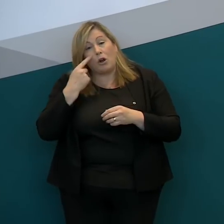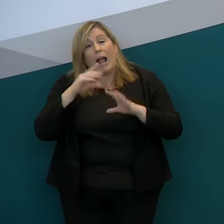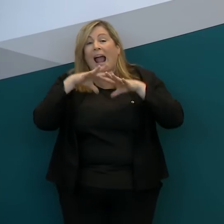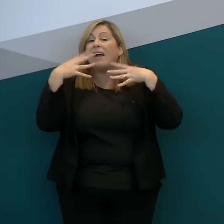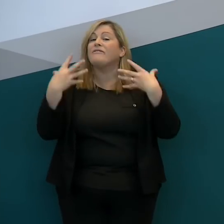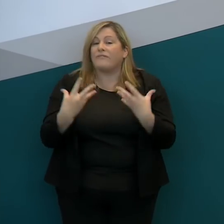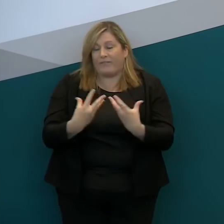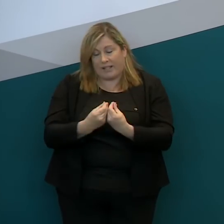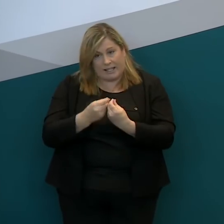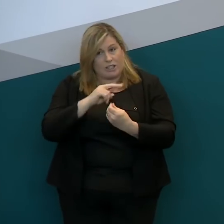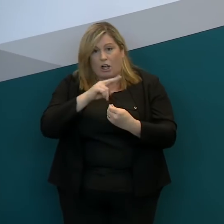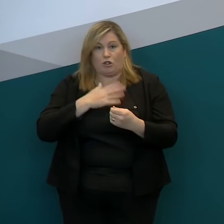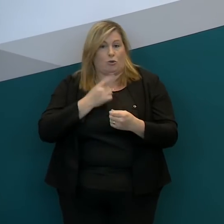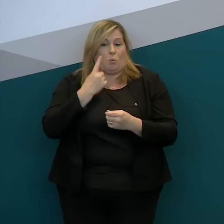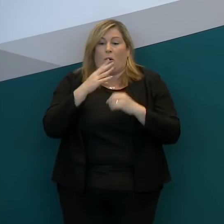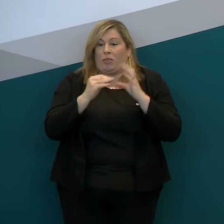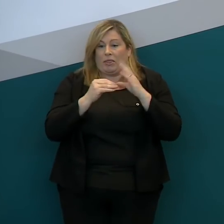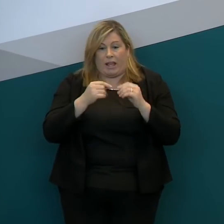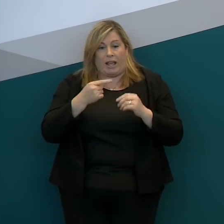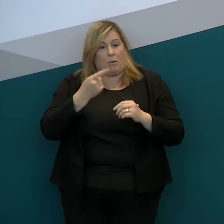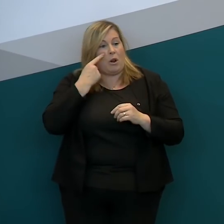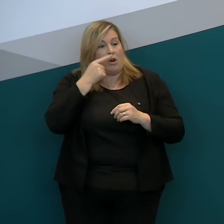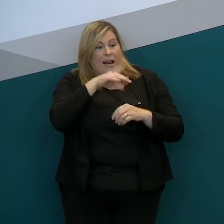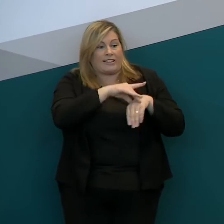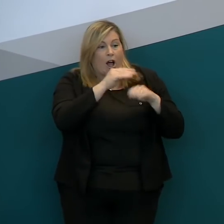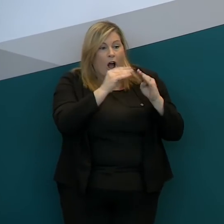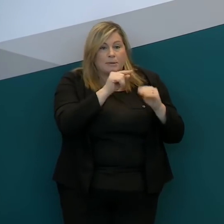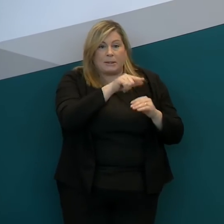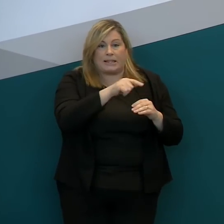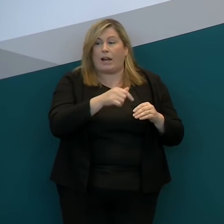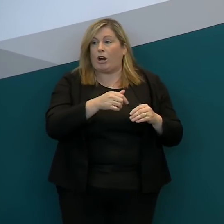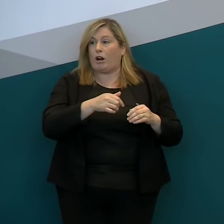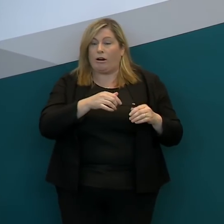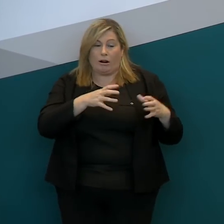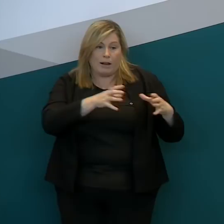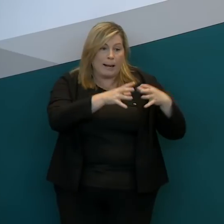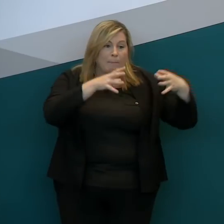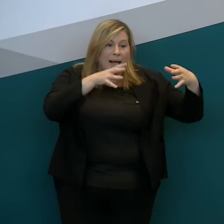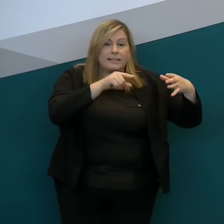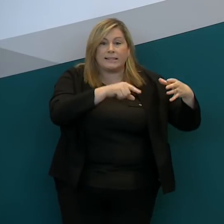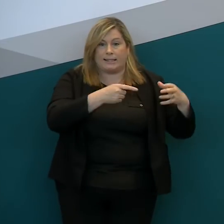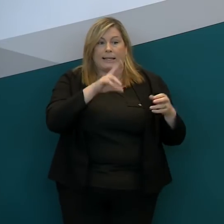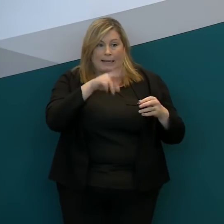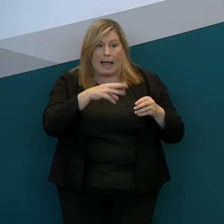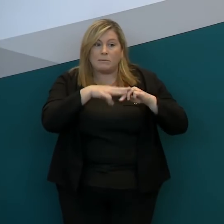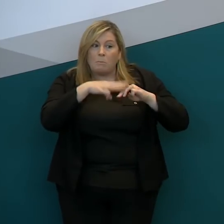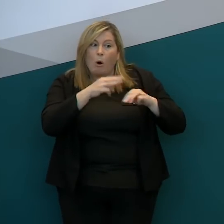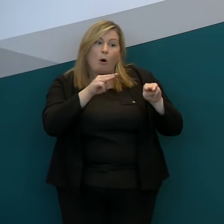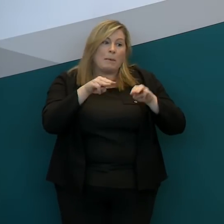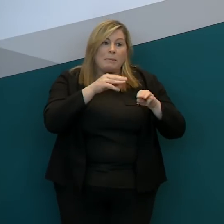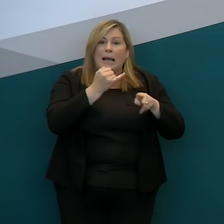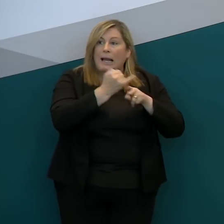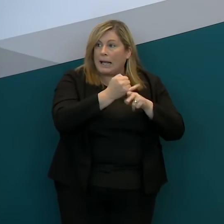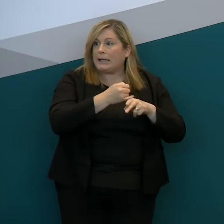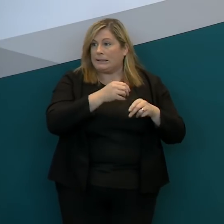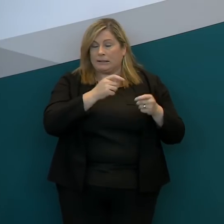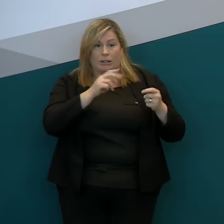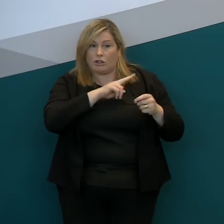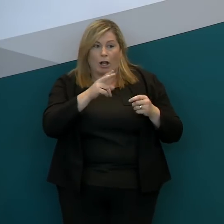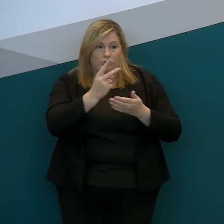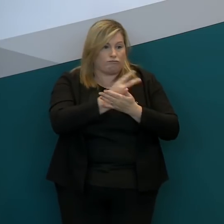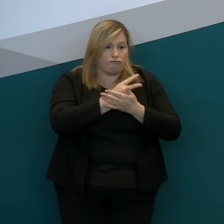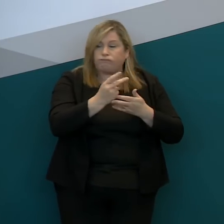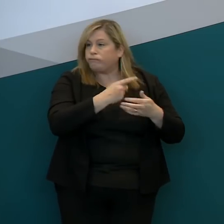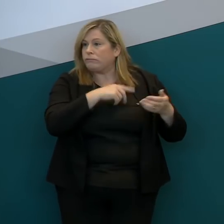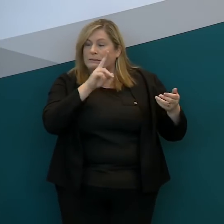that, our hospital capacity, our contact tracing, testing, sampling process, and all of those are set out